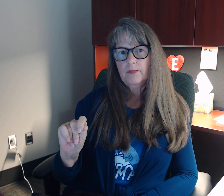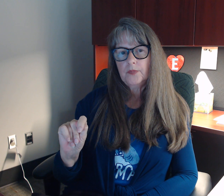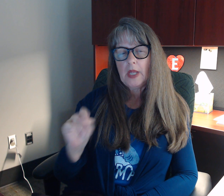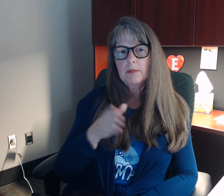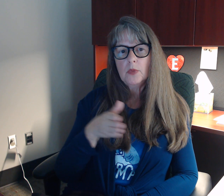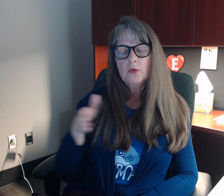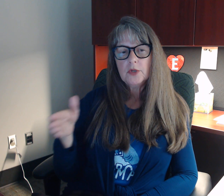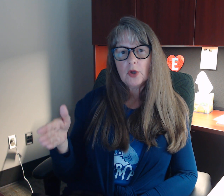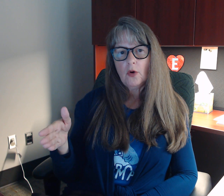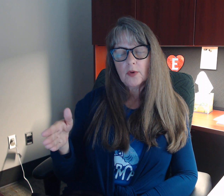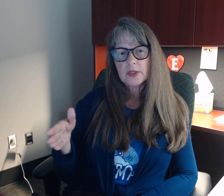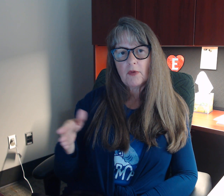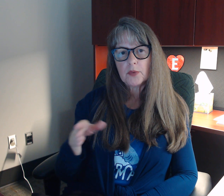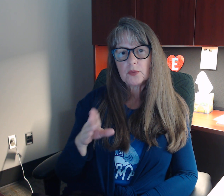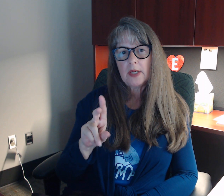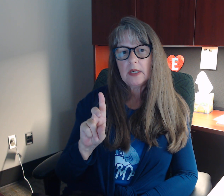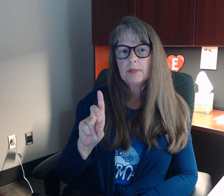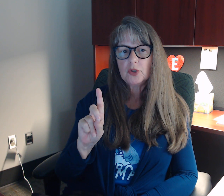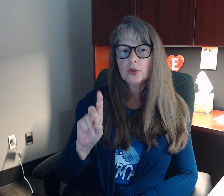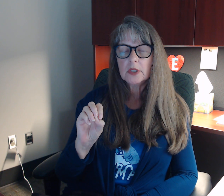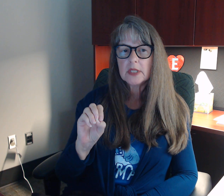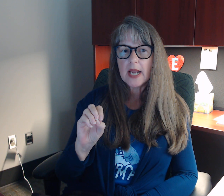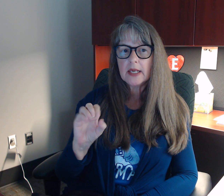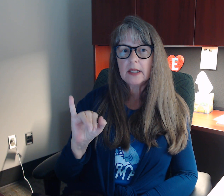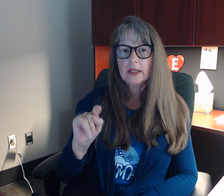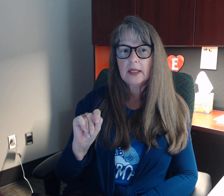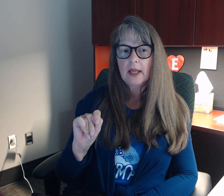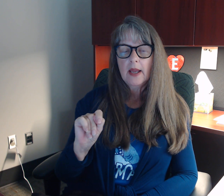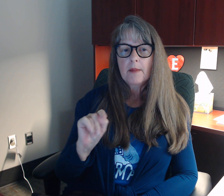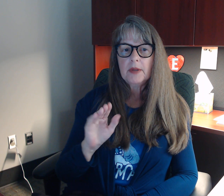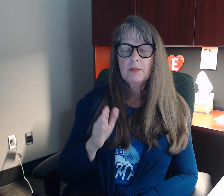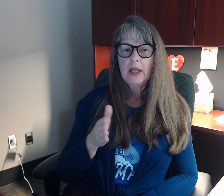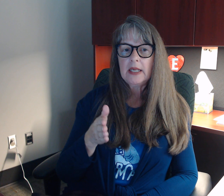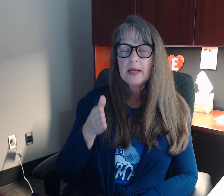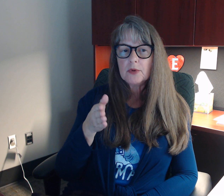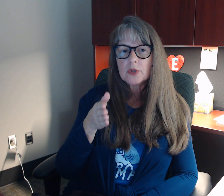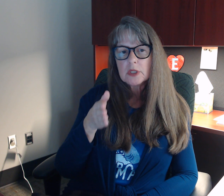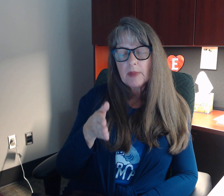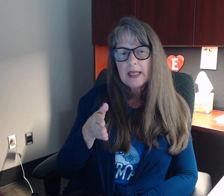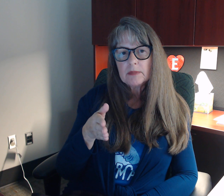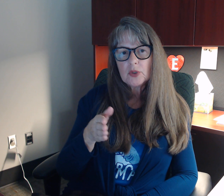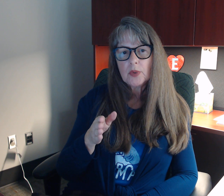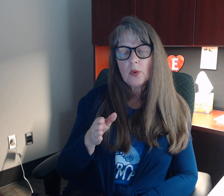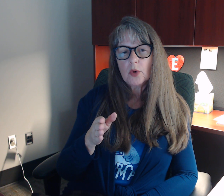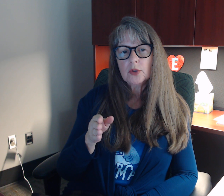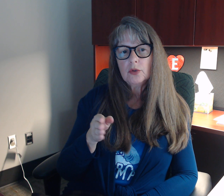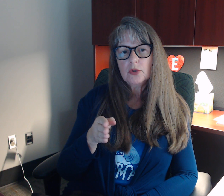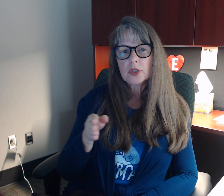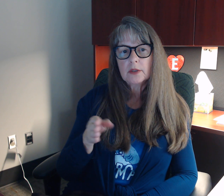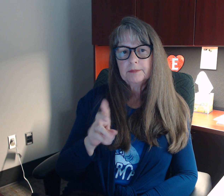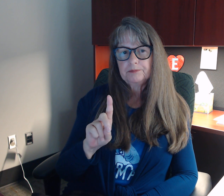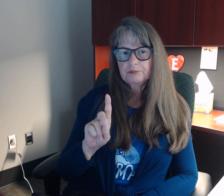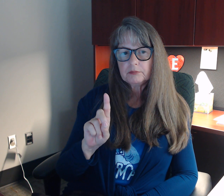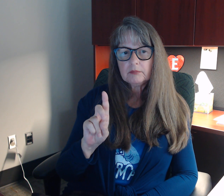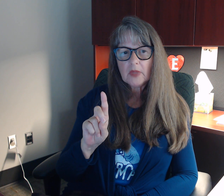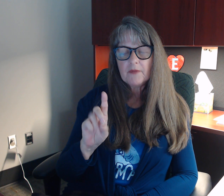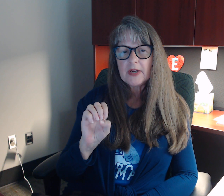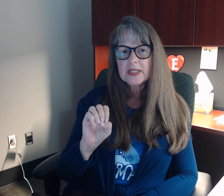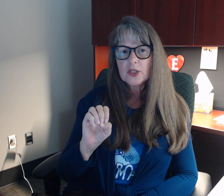I moved it over as if I was writing it. But you could technically, but anytime there's a space in between a word, you just, if I said